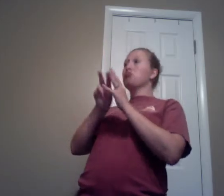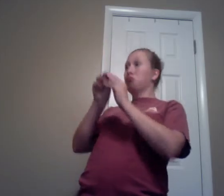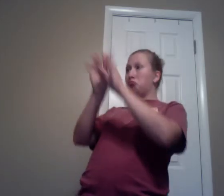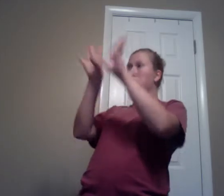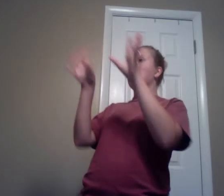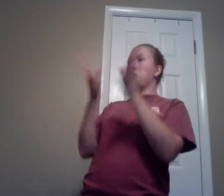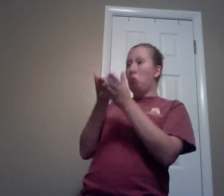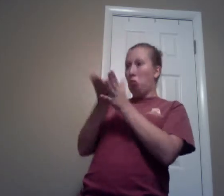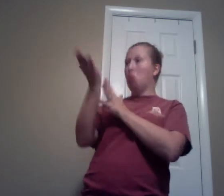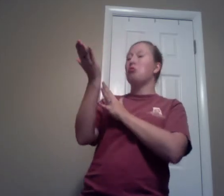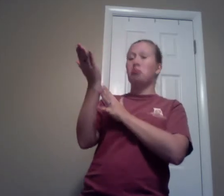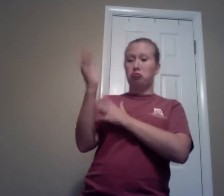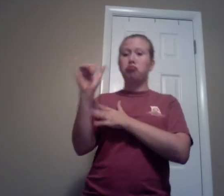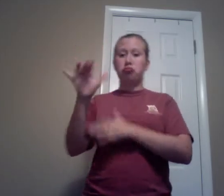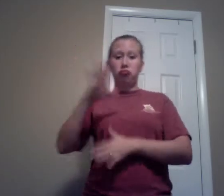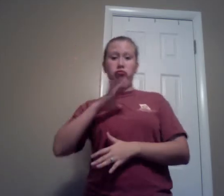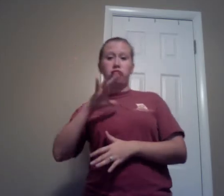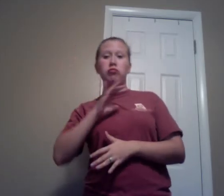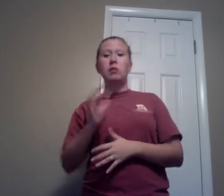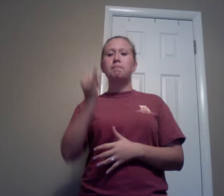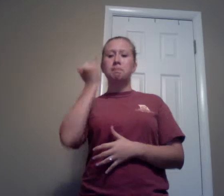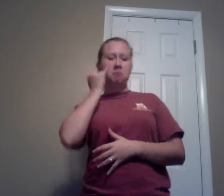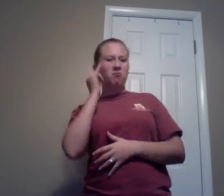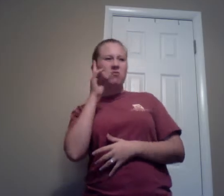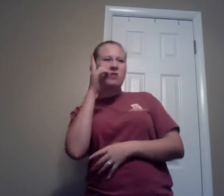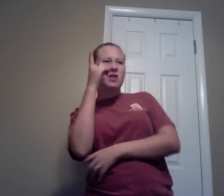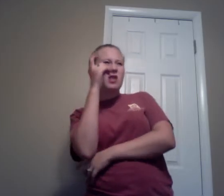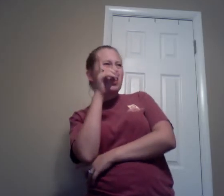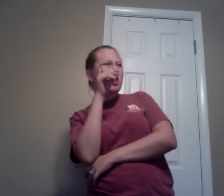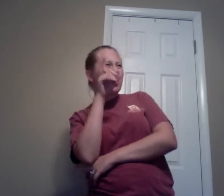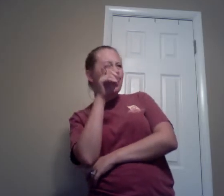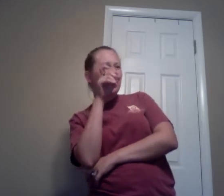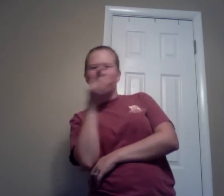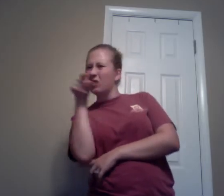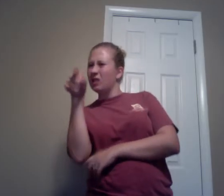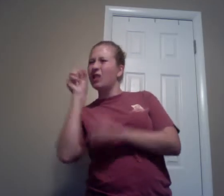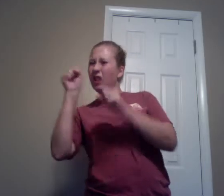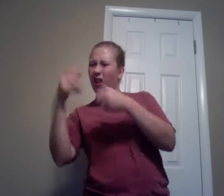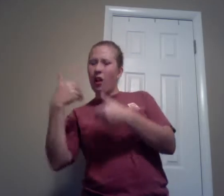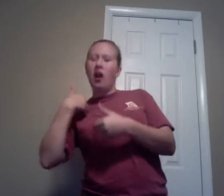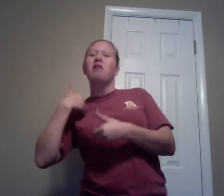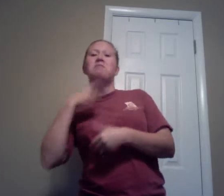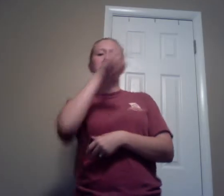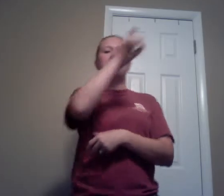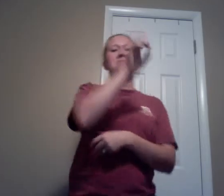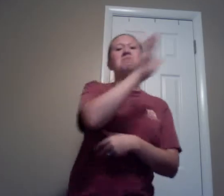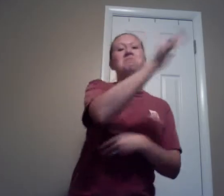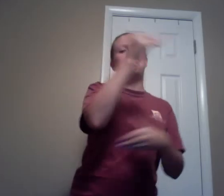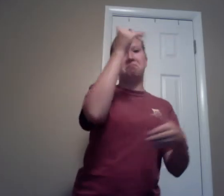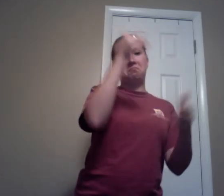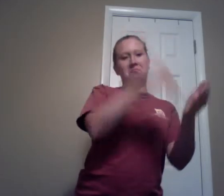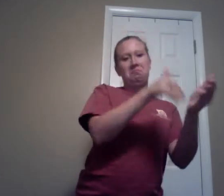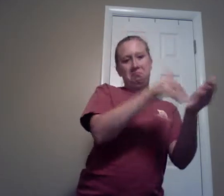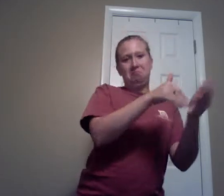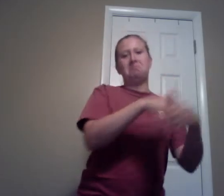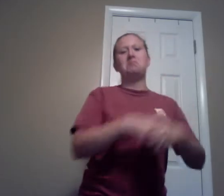can tell you what constitutes a clear liquid and what doesn't. Other things you might want to have on hand are plenty of